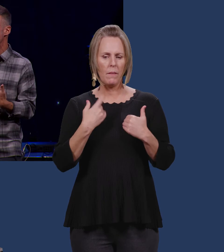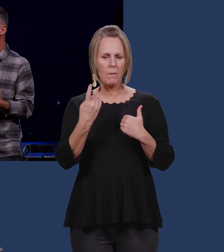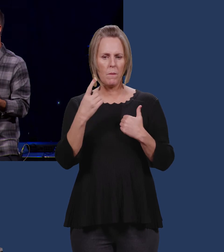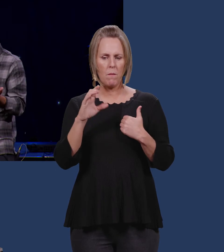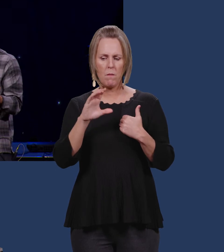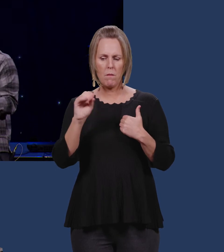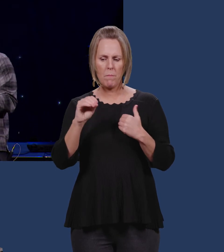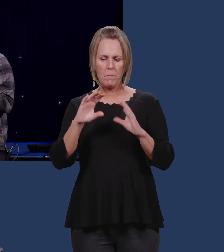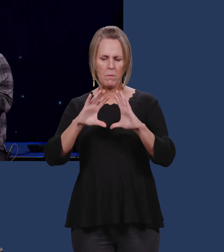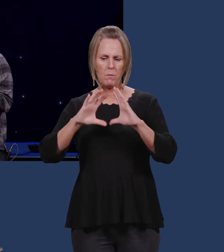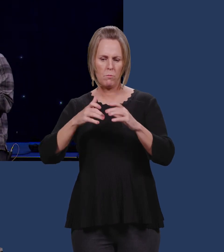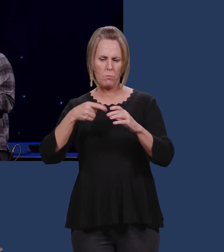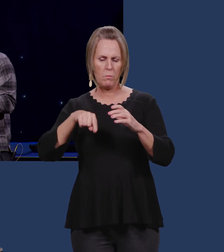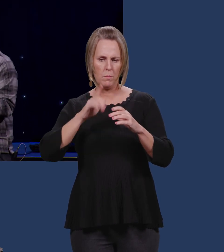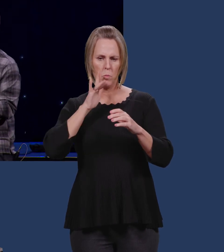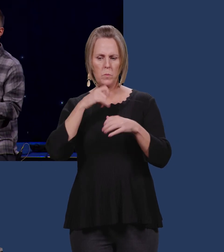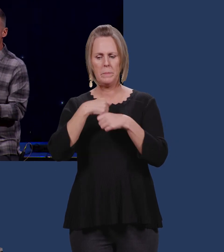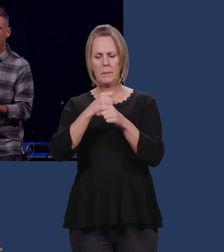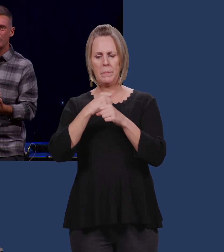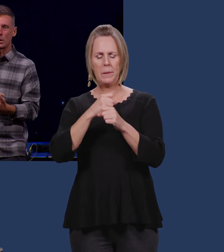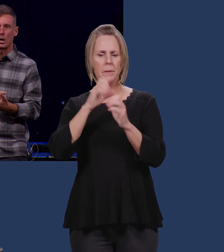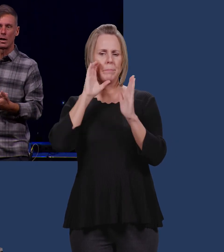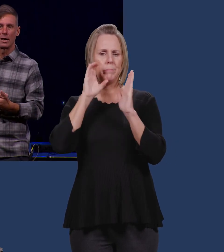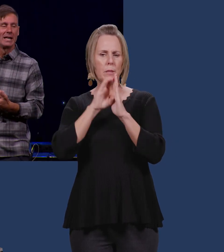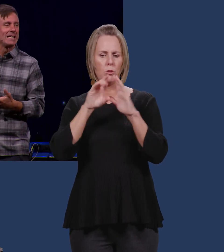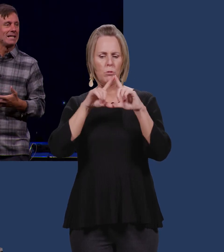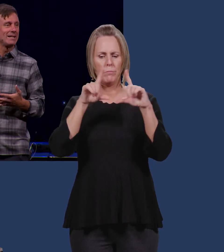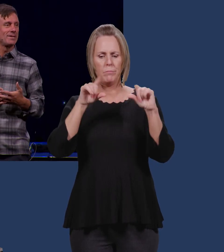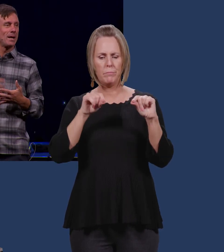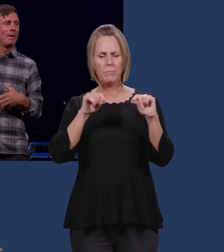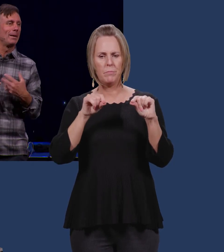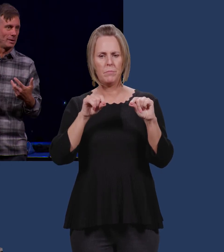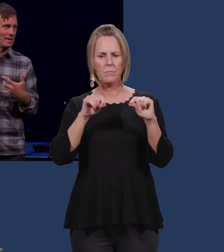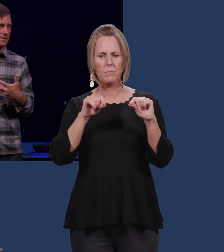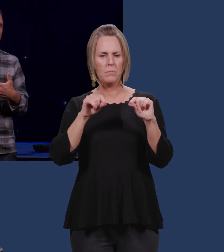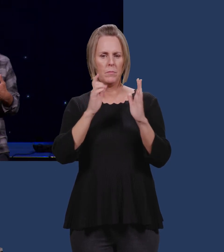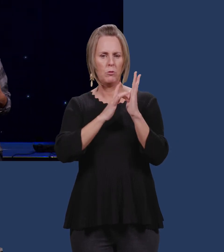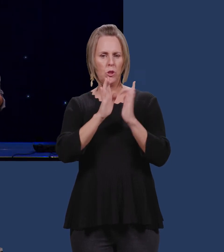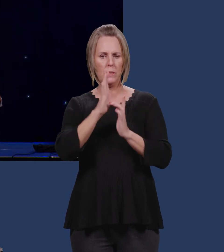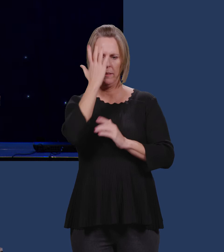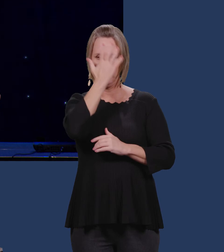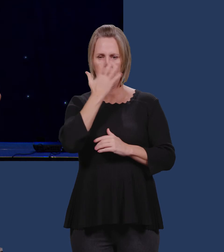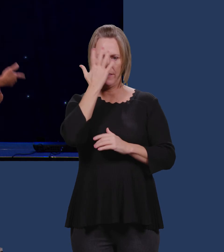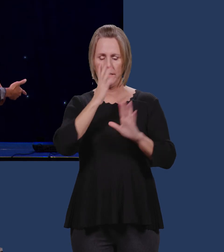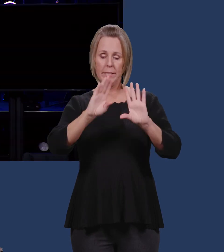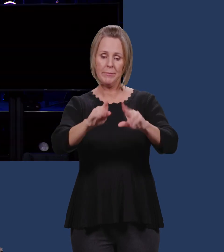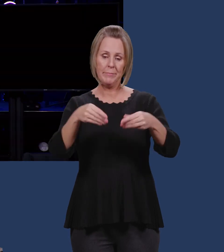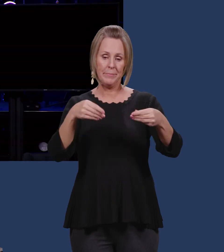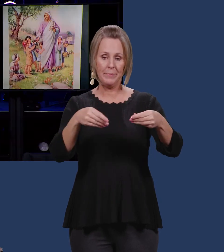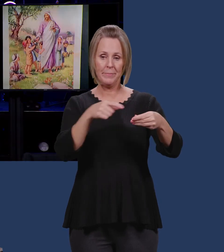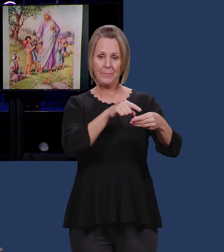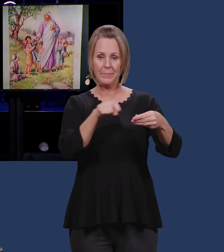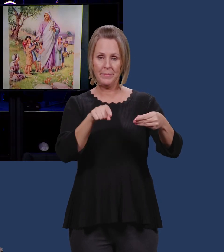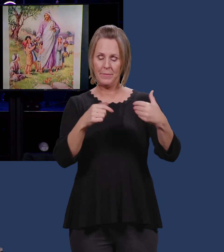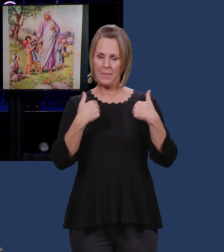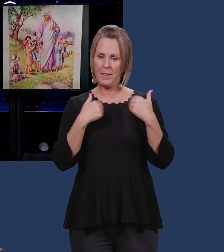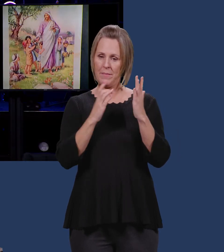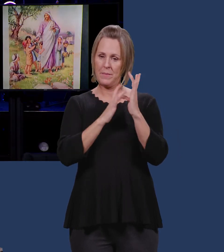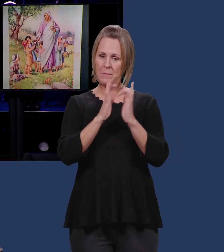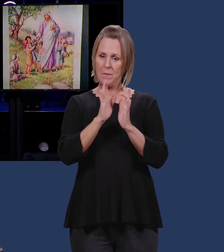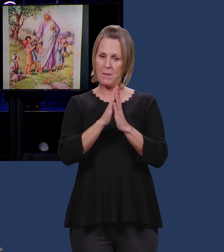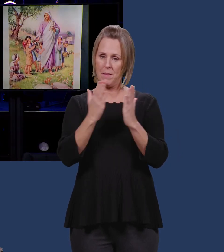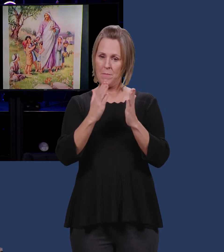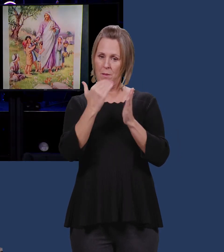biblical scene, often of Jesus. And on the back of the card is a Bible lesson. So, for example, here is one